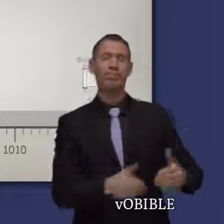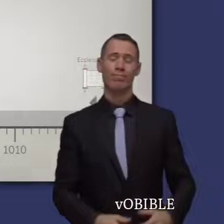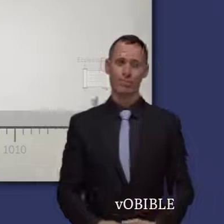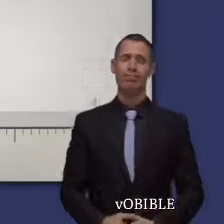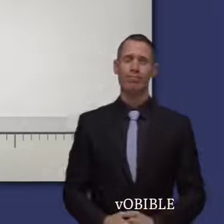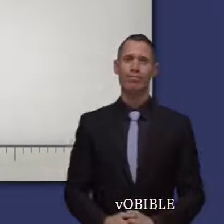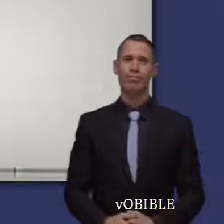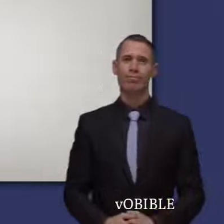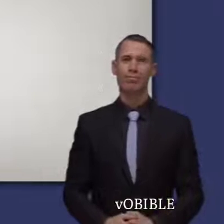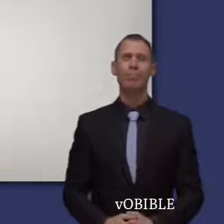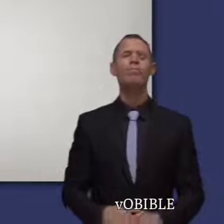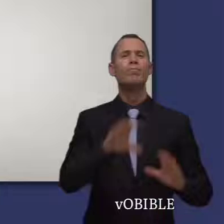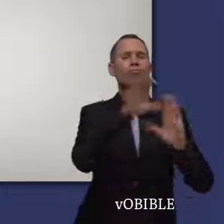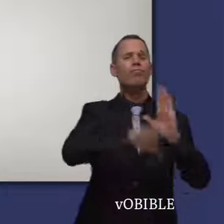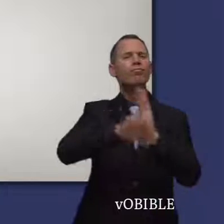idolatry.